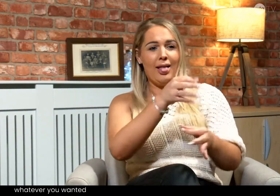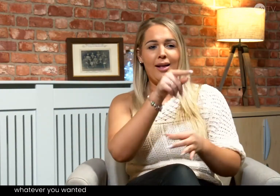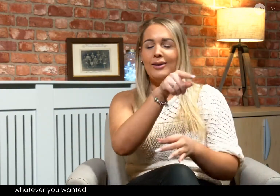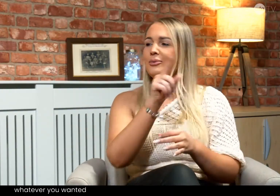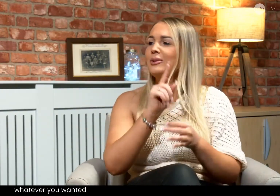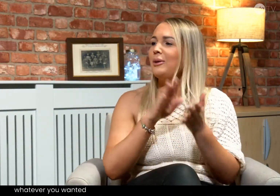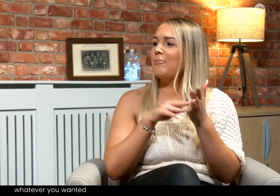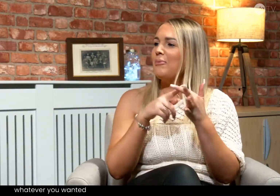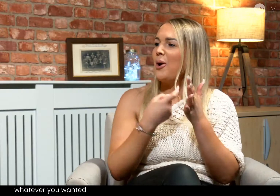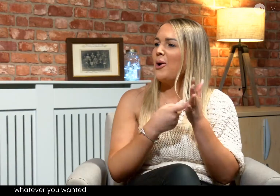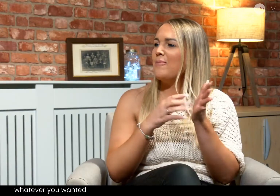And I was